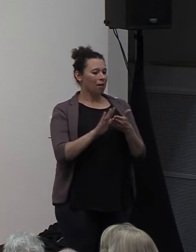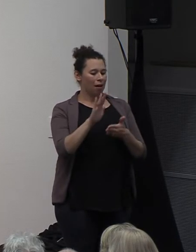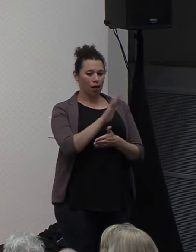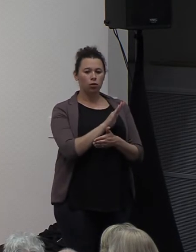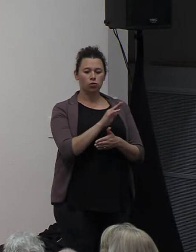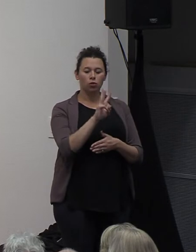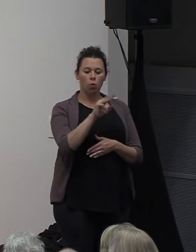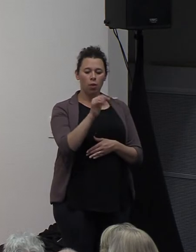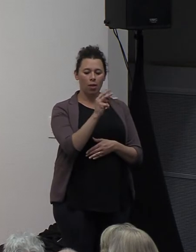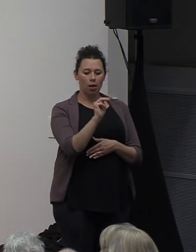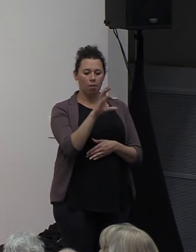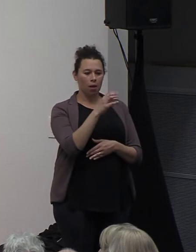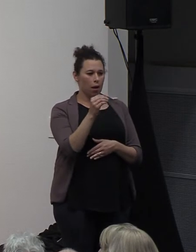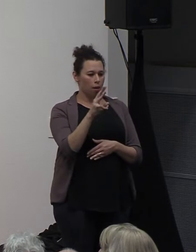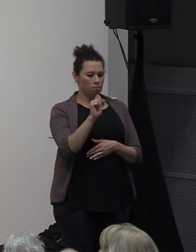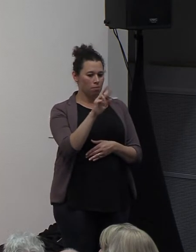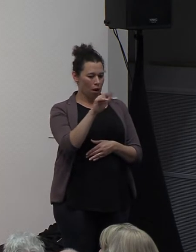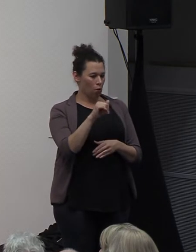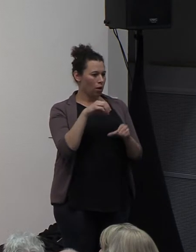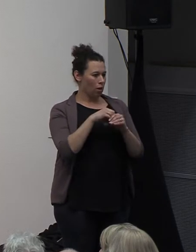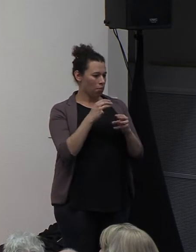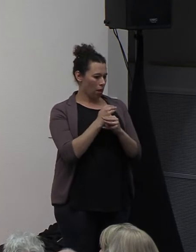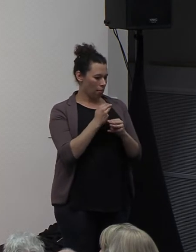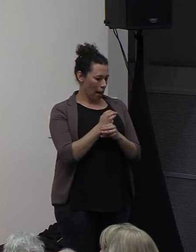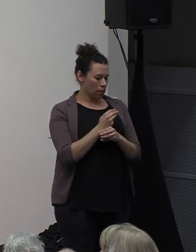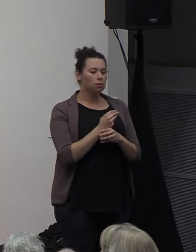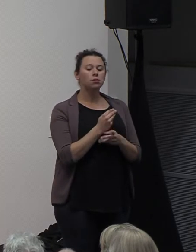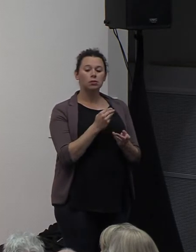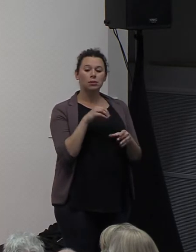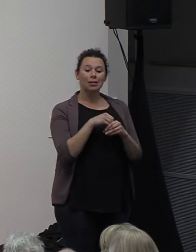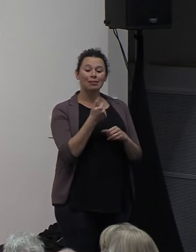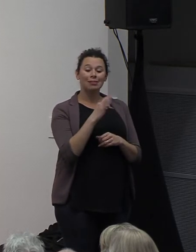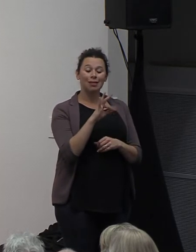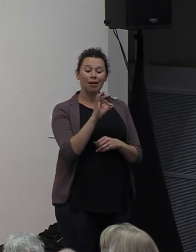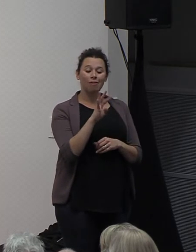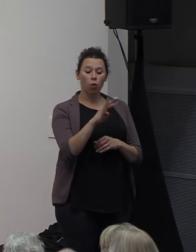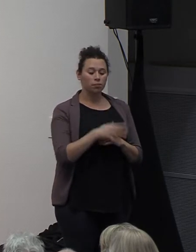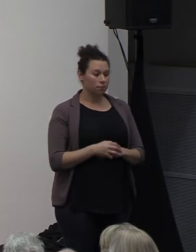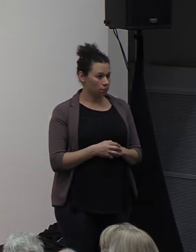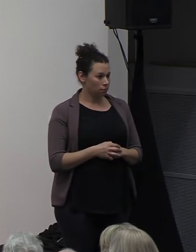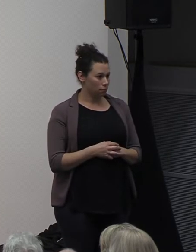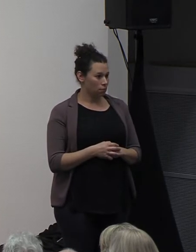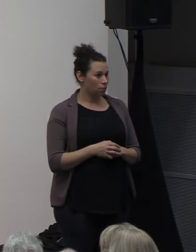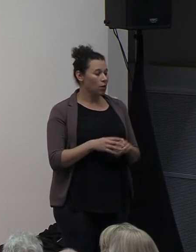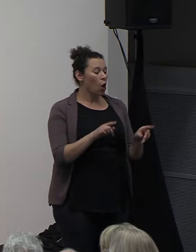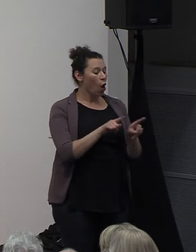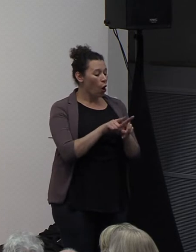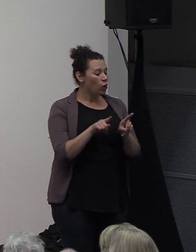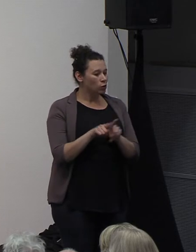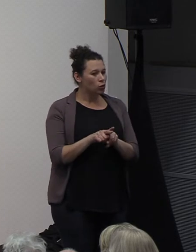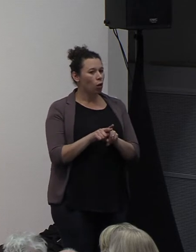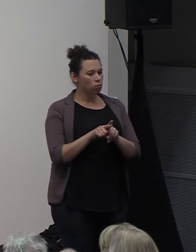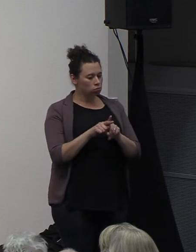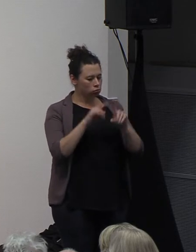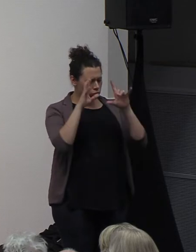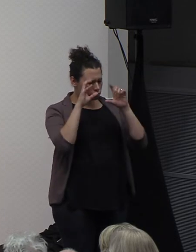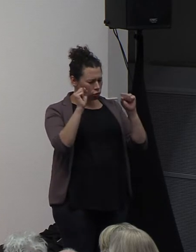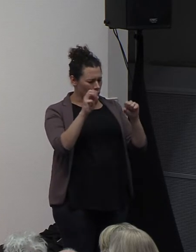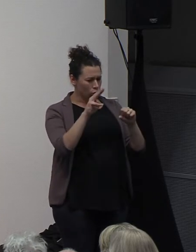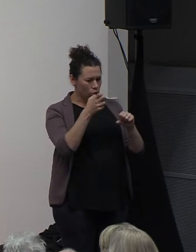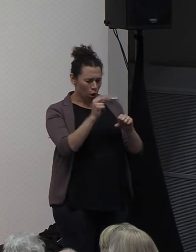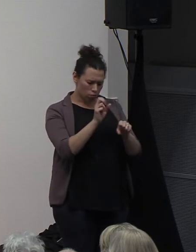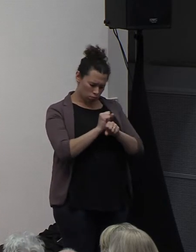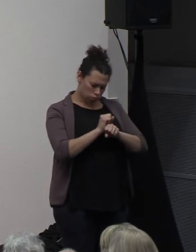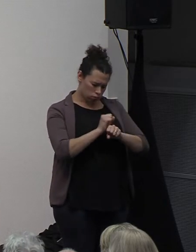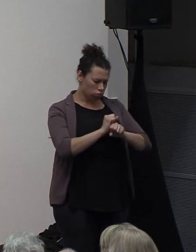1994. Since taking on his current post, Chancellor Martin has worked in particular to expand access to higher